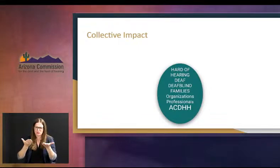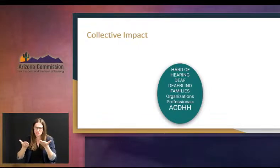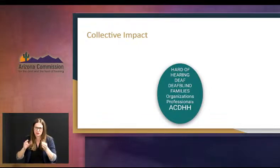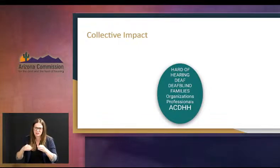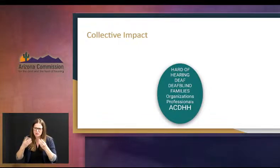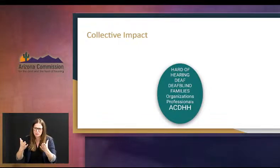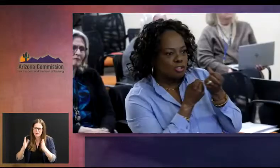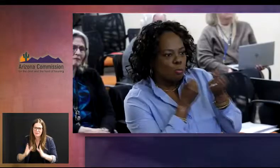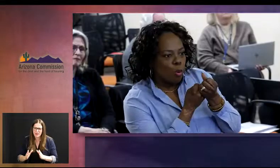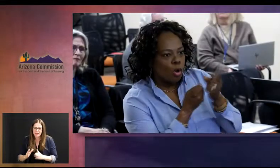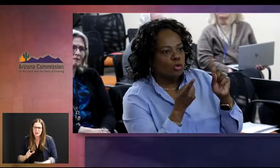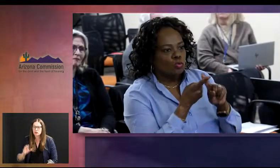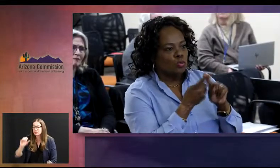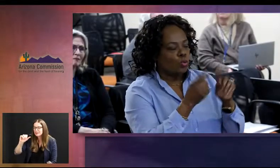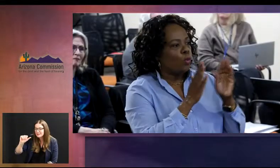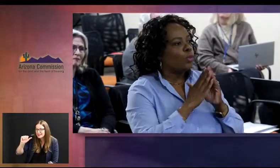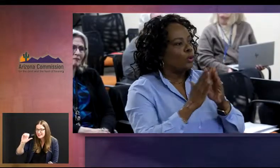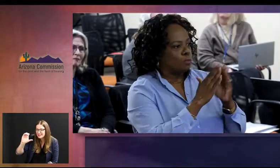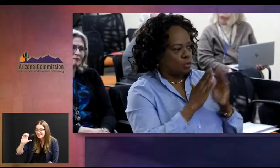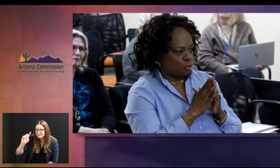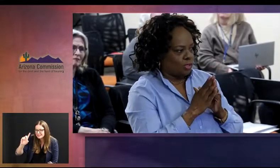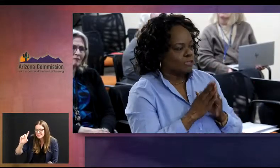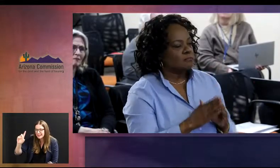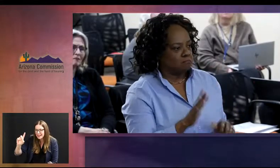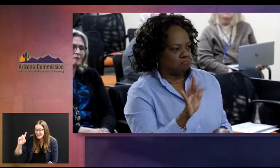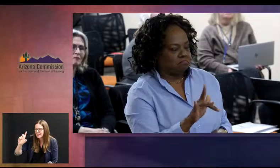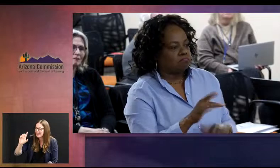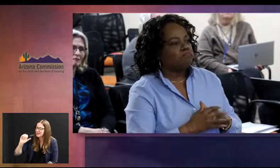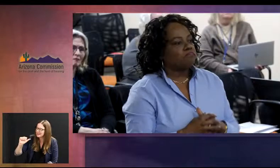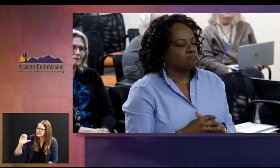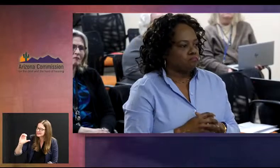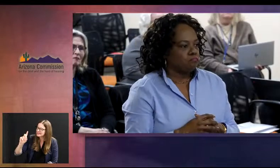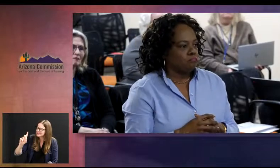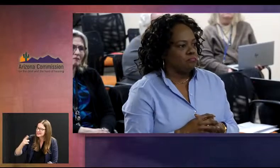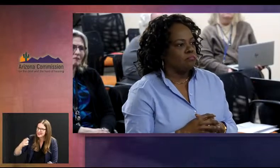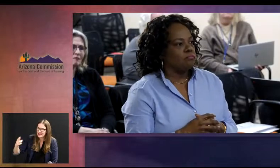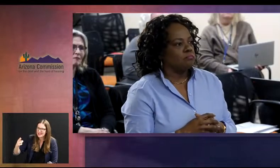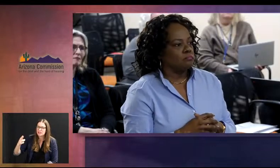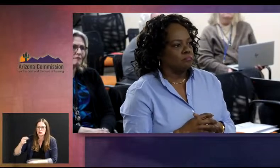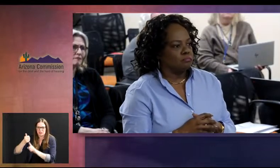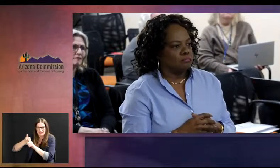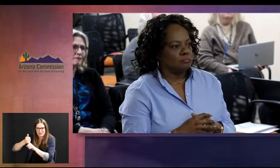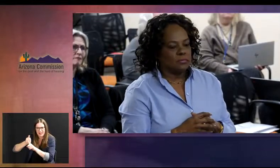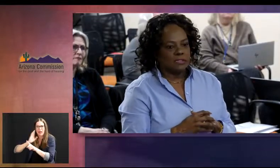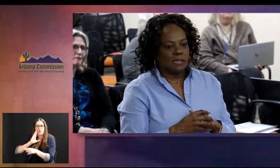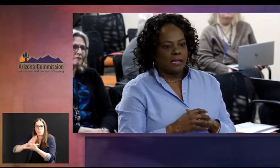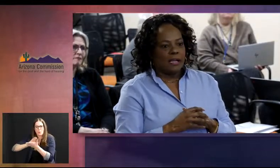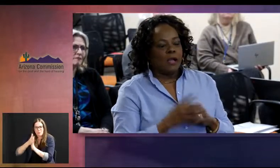ACDHH will be the foundation and support to those communities.